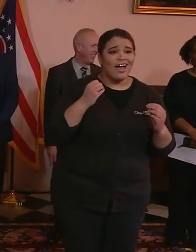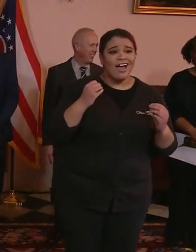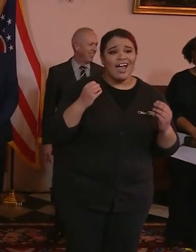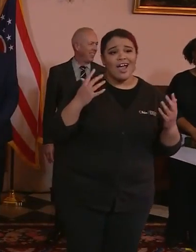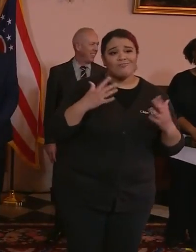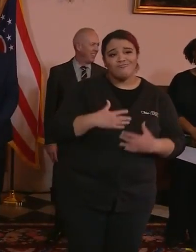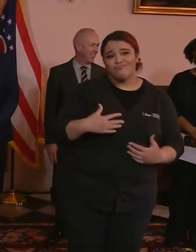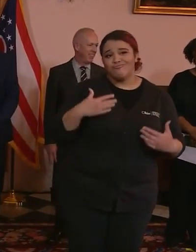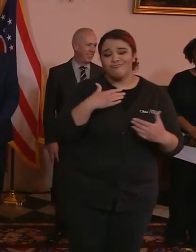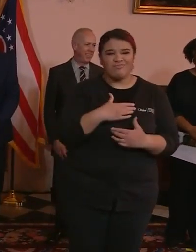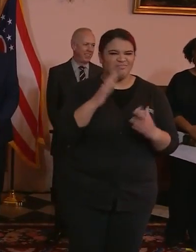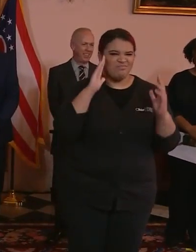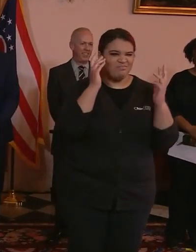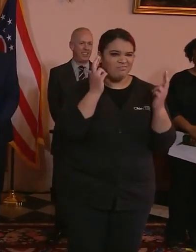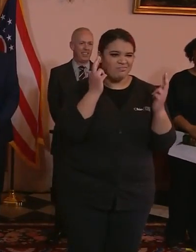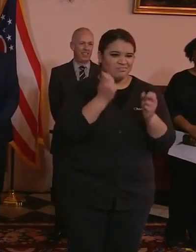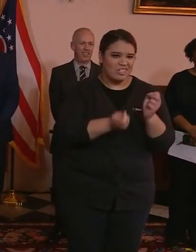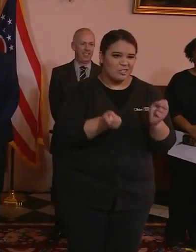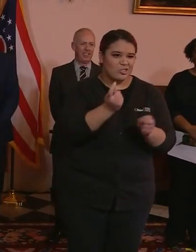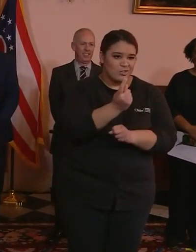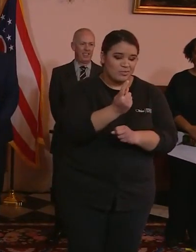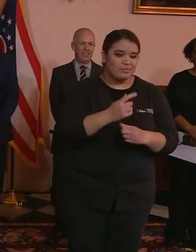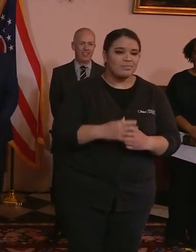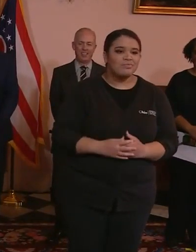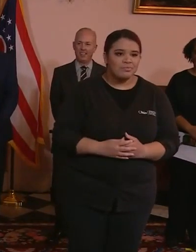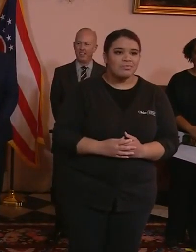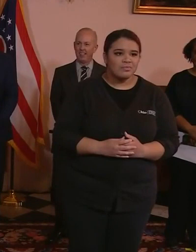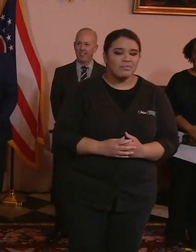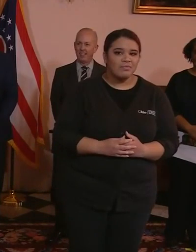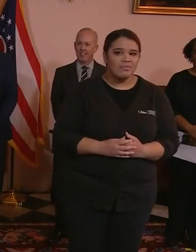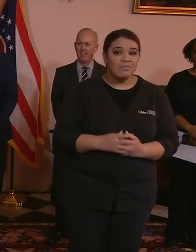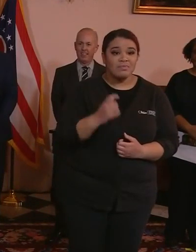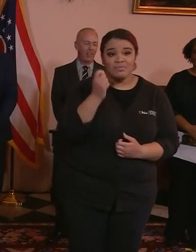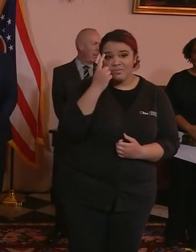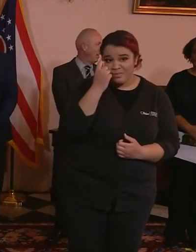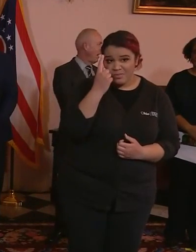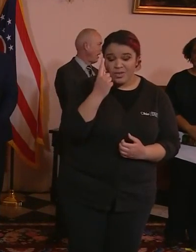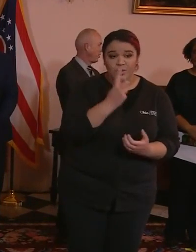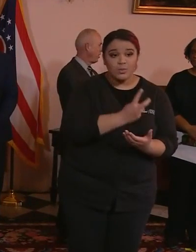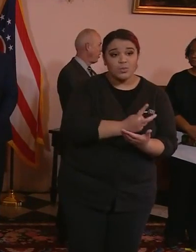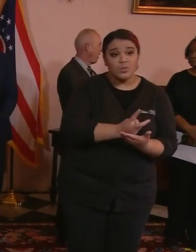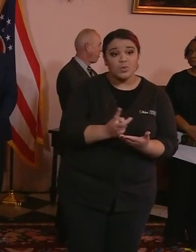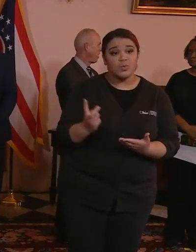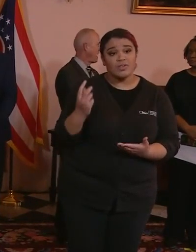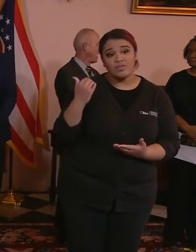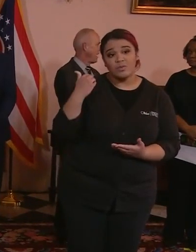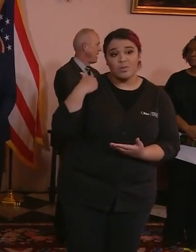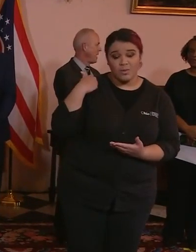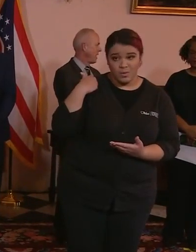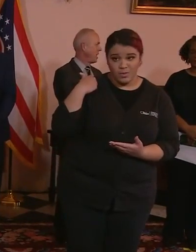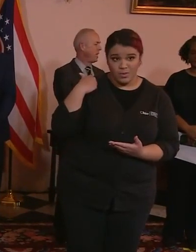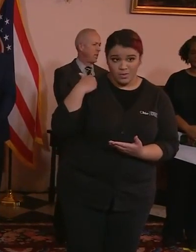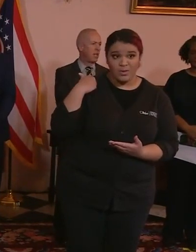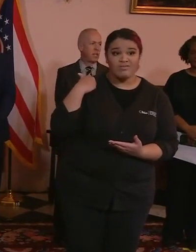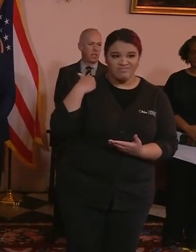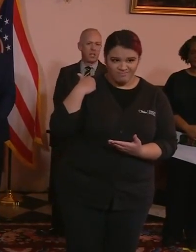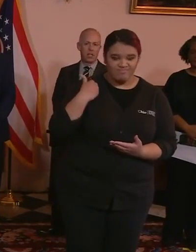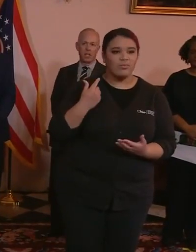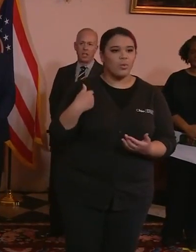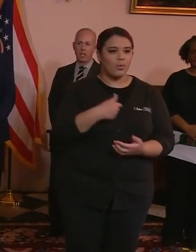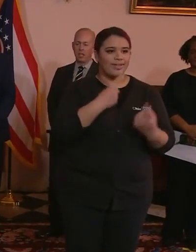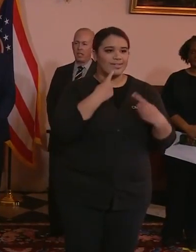tell us how fast things are moving. It was just 2 weeks ago today that we had our announcement about the